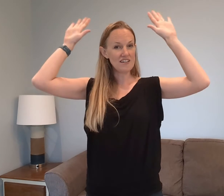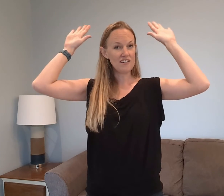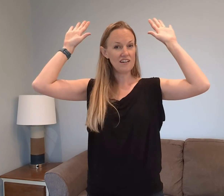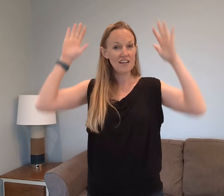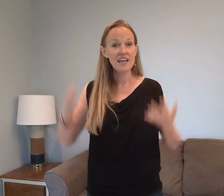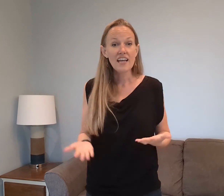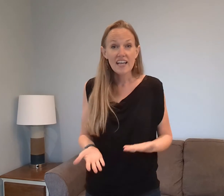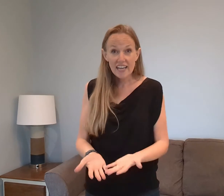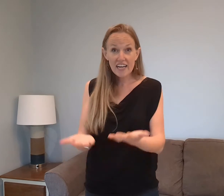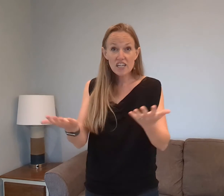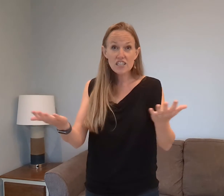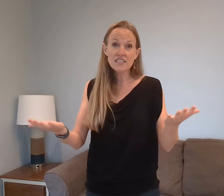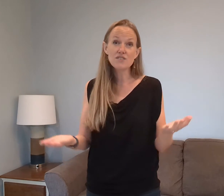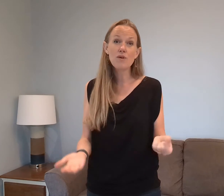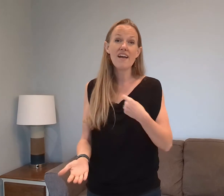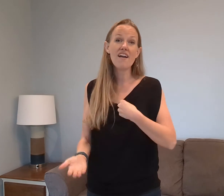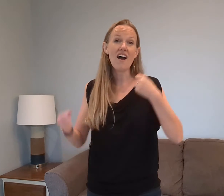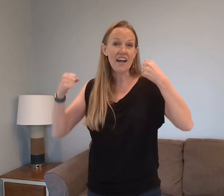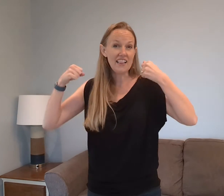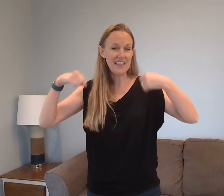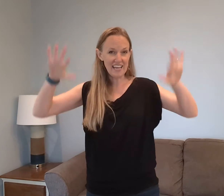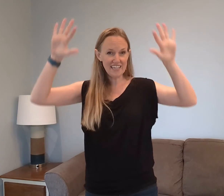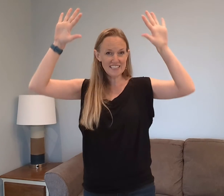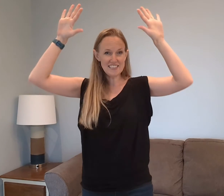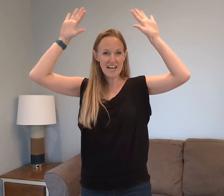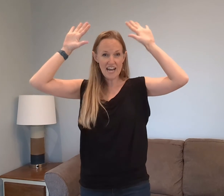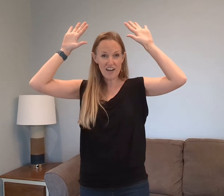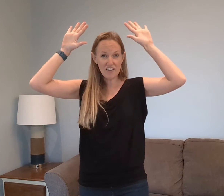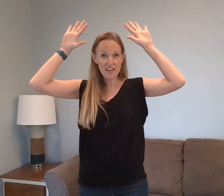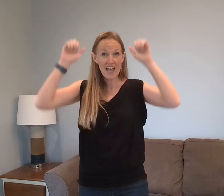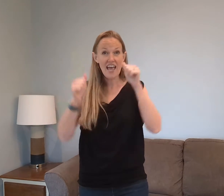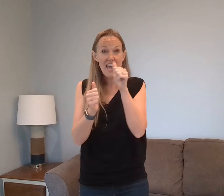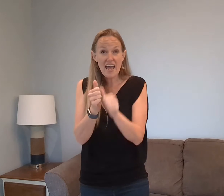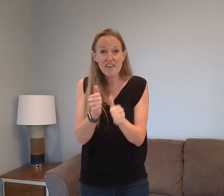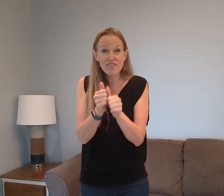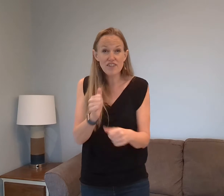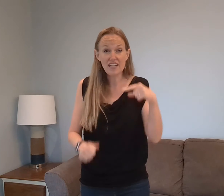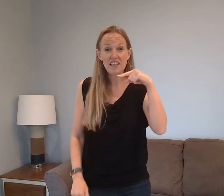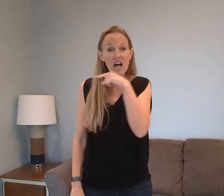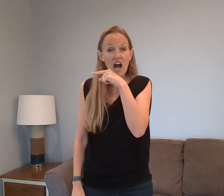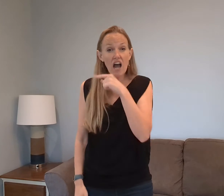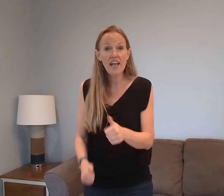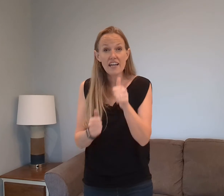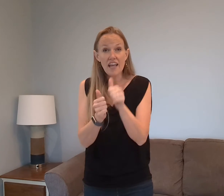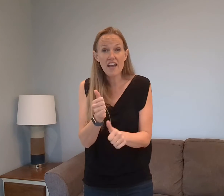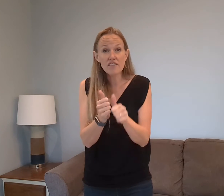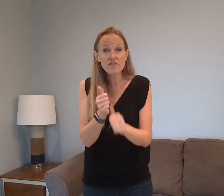surrender. Here is where I lay it down, every lie and